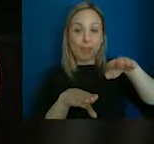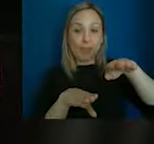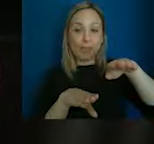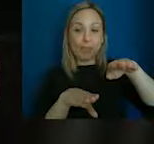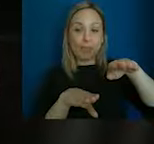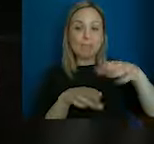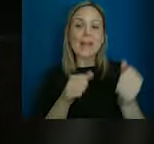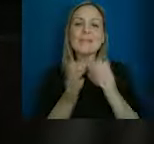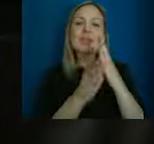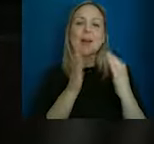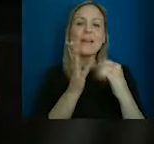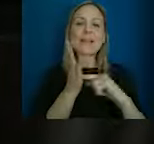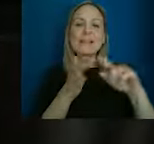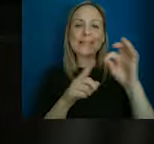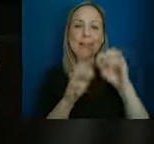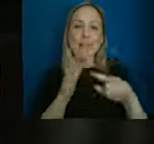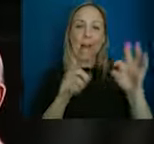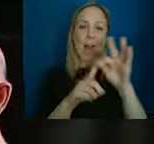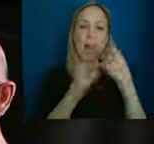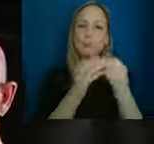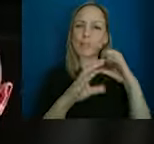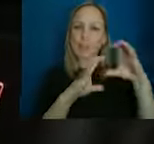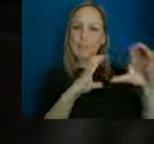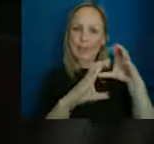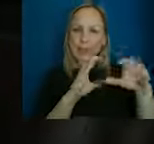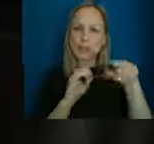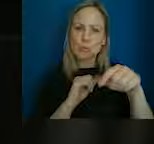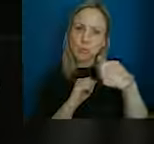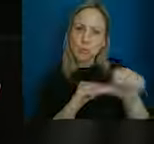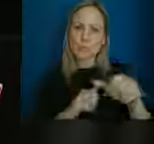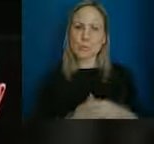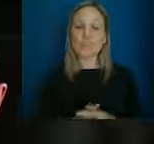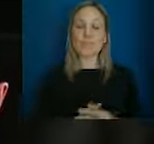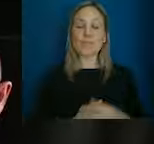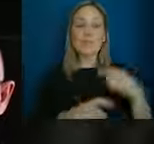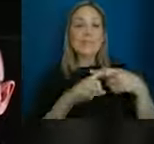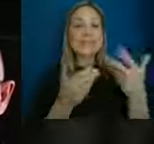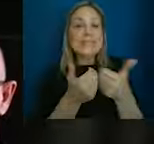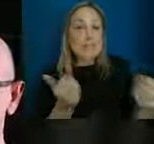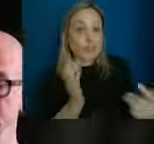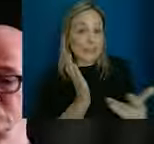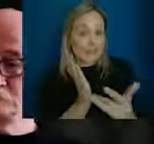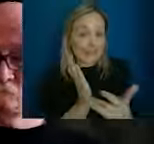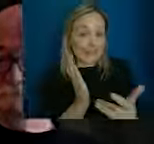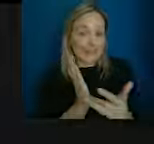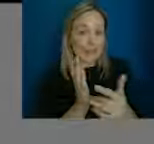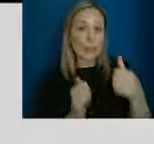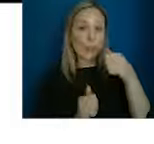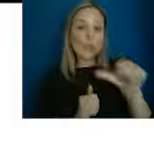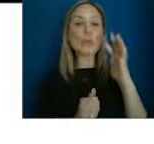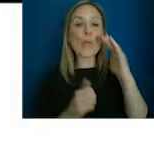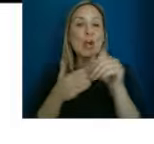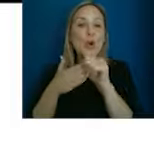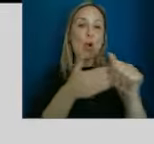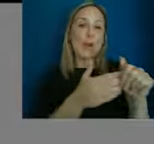and a separate technique we use when guiding someone by raising your guiding arm at the shoulder.